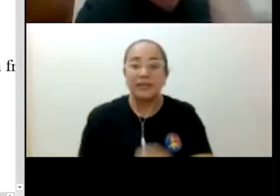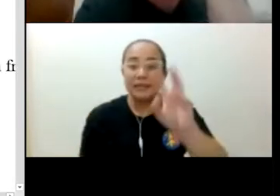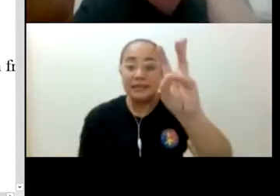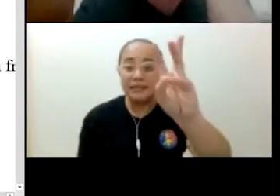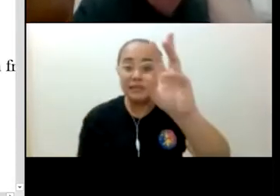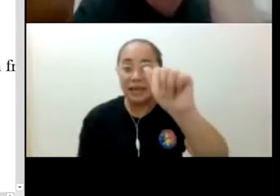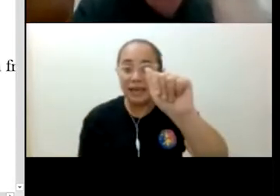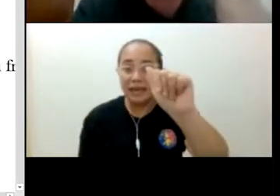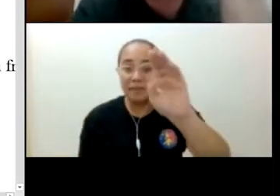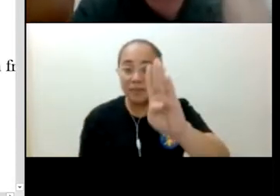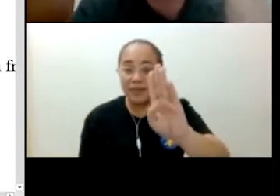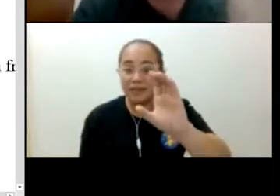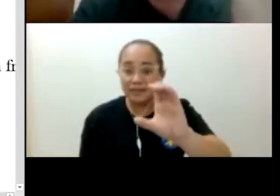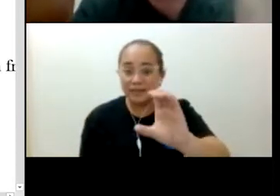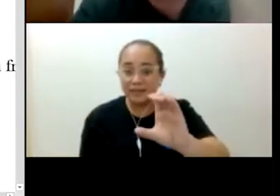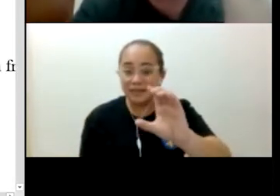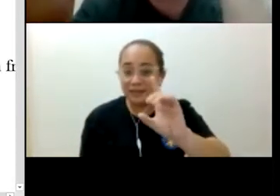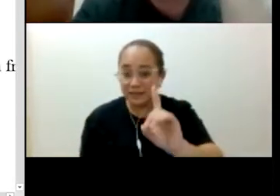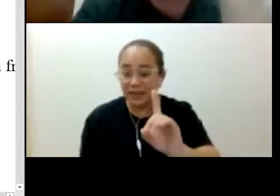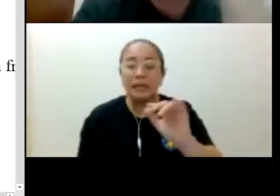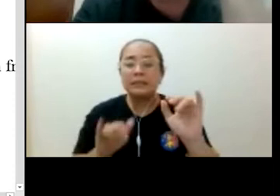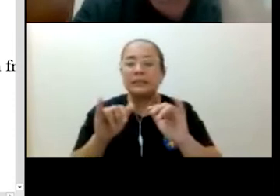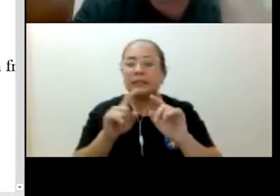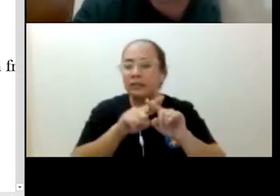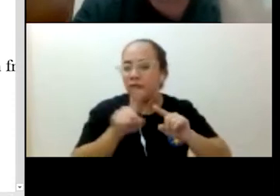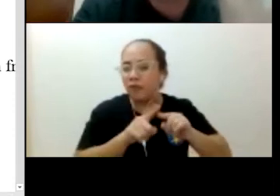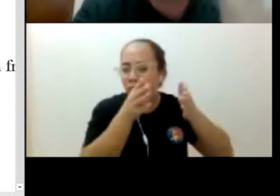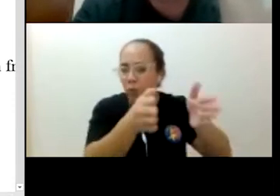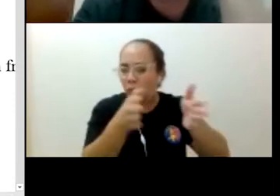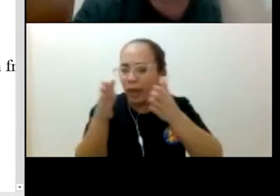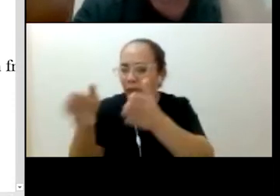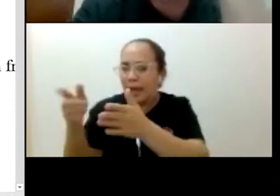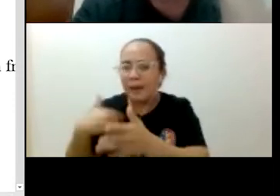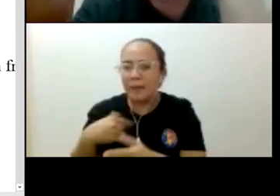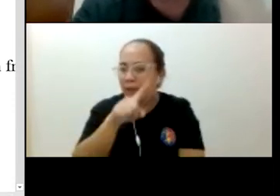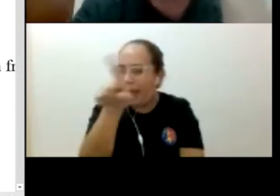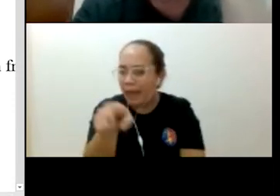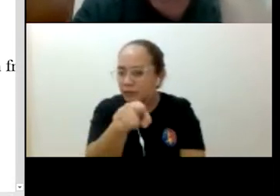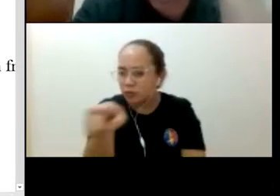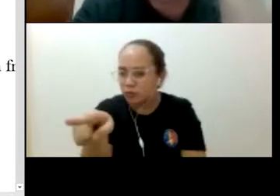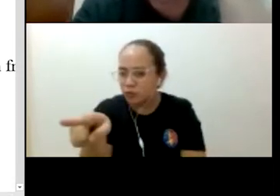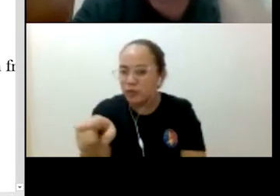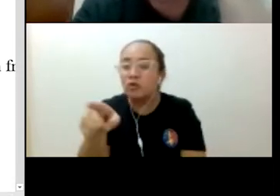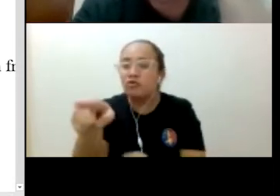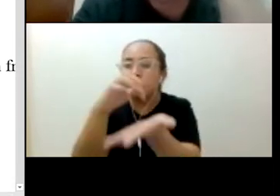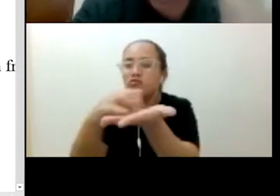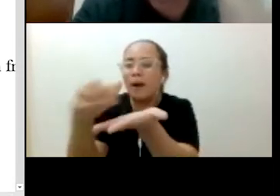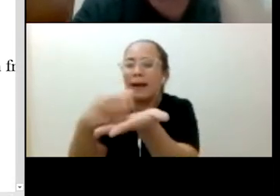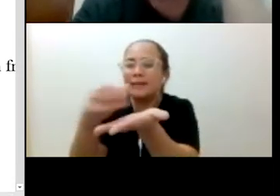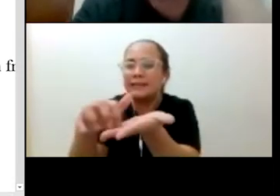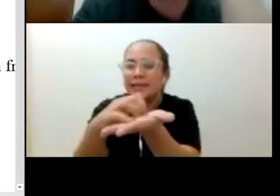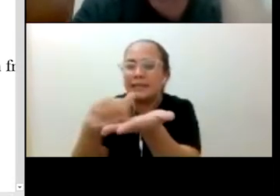6B, 6C, 6D are all different ways I may ask the question. So practice and make sure